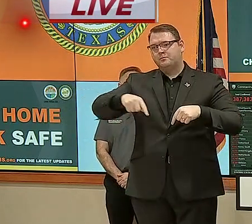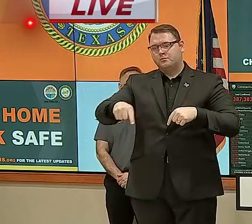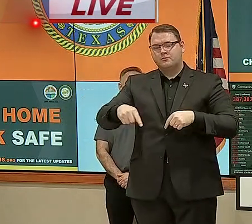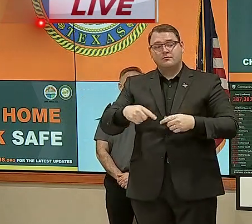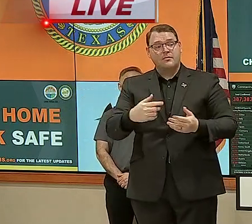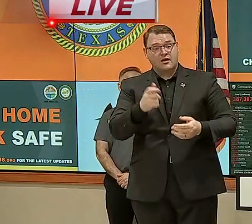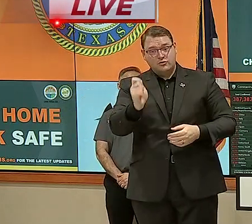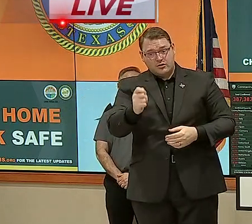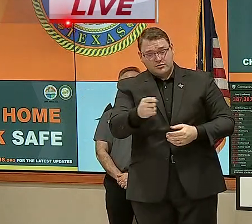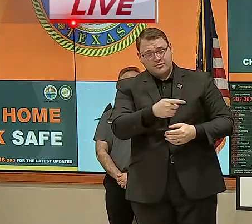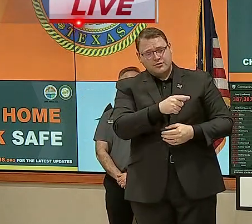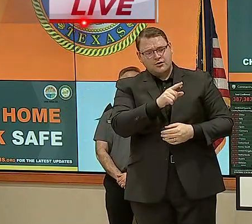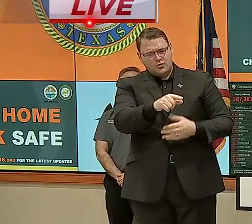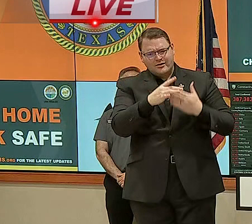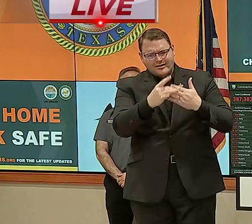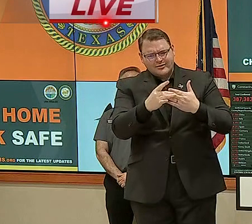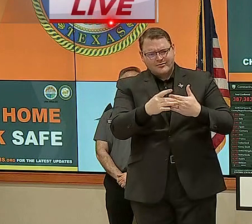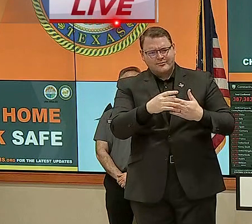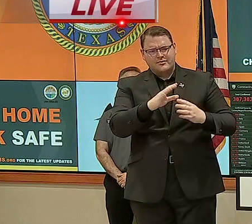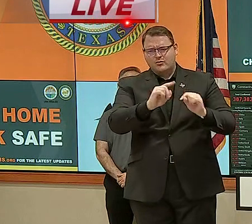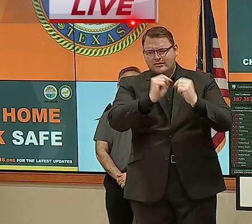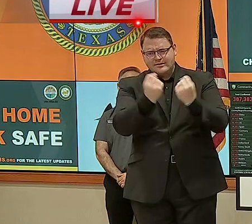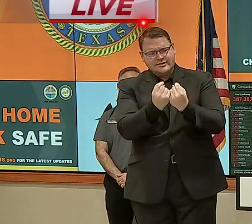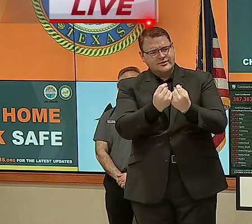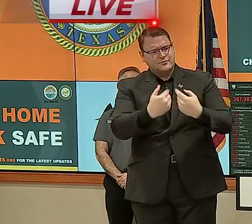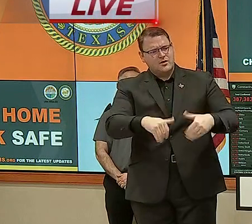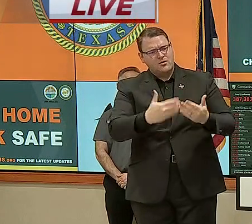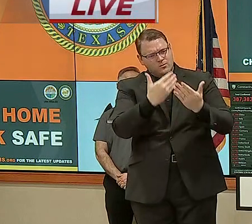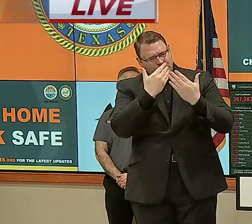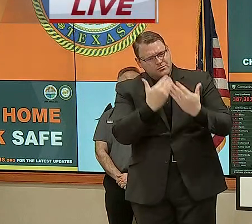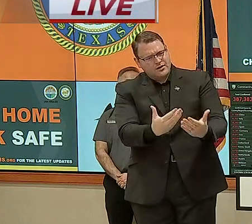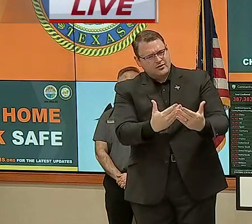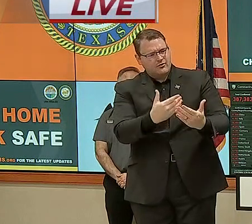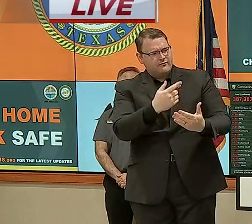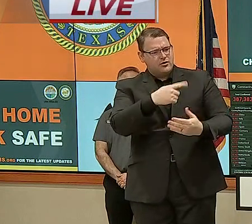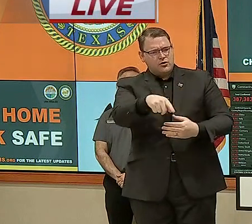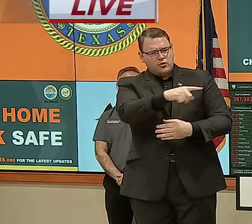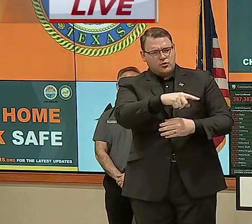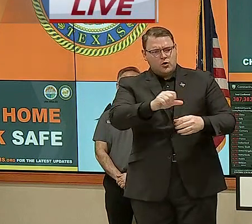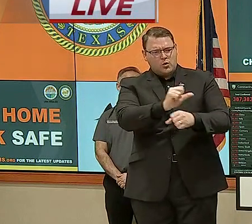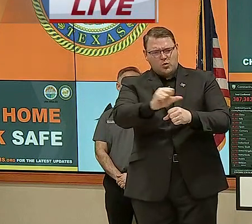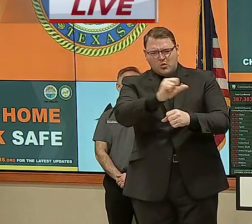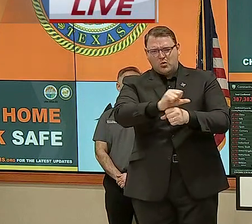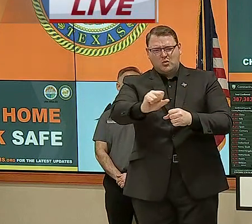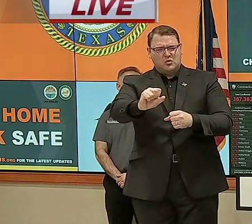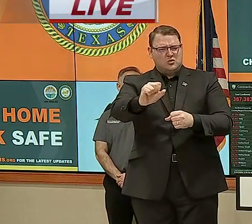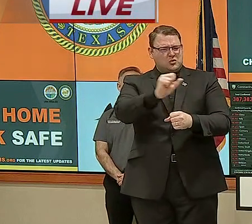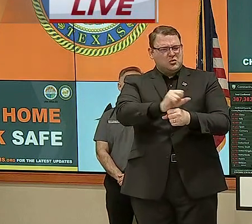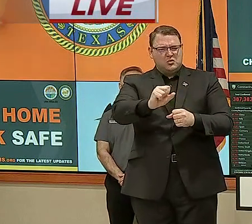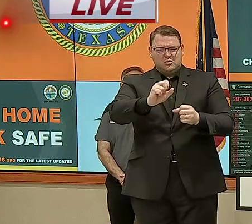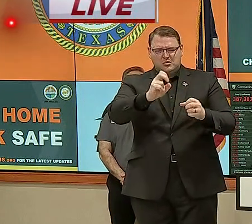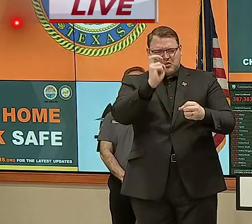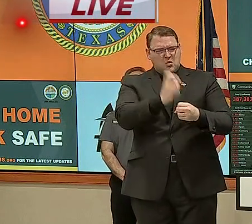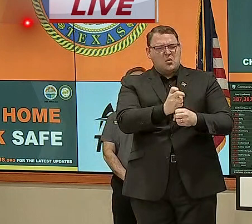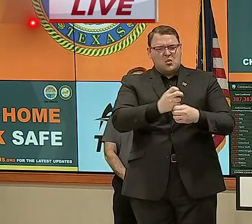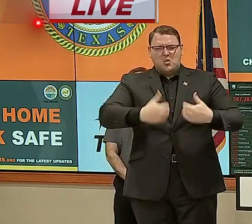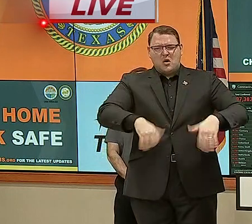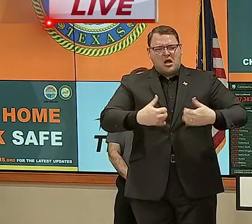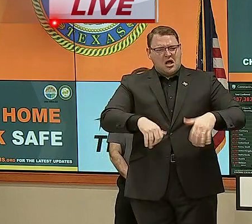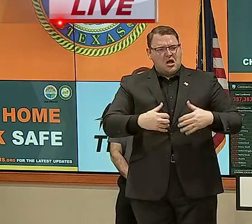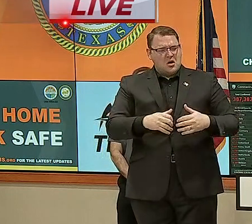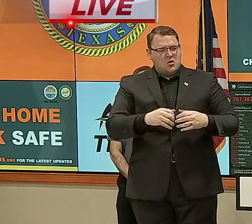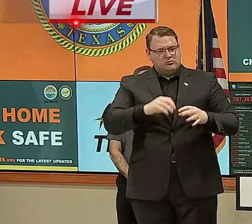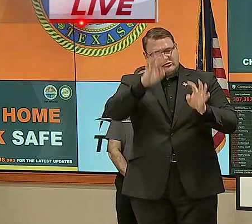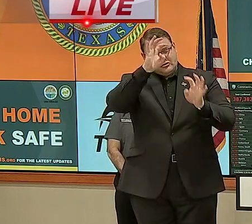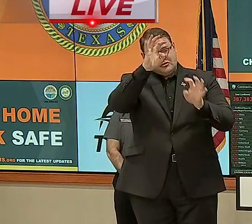your team. Been very diligent at it, been very meticulous, and it has been in these tough